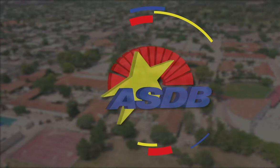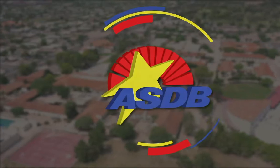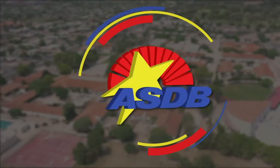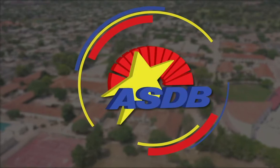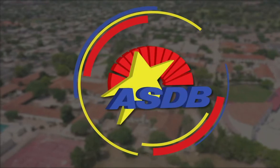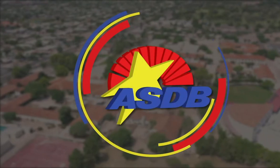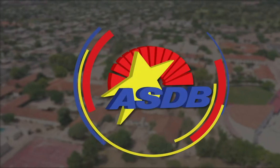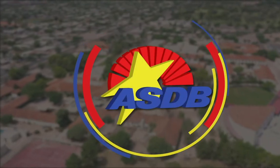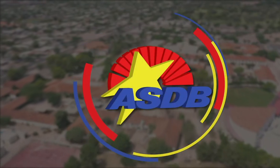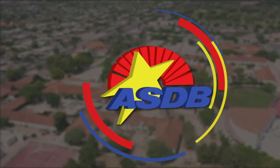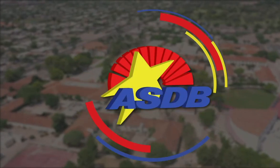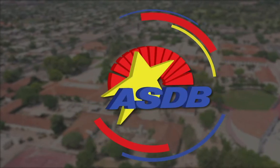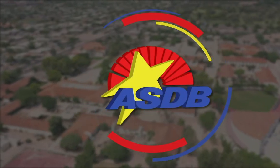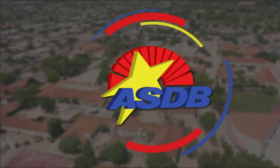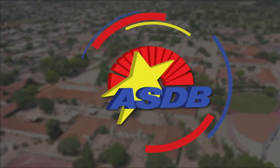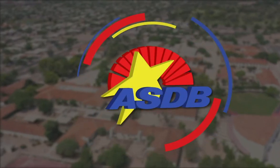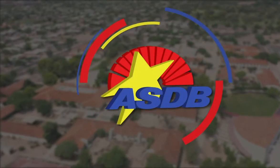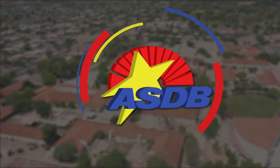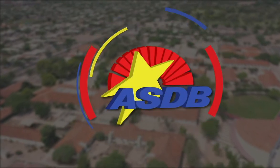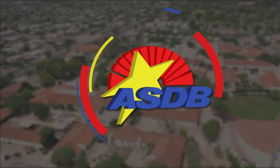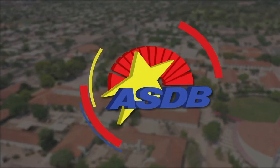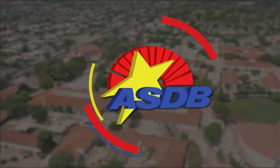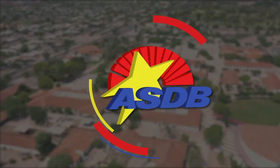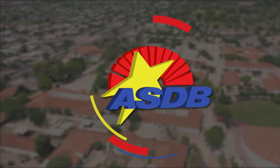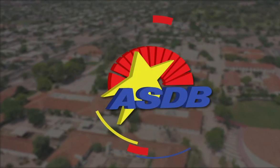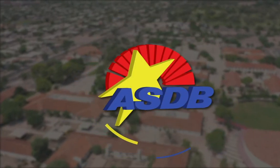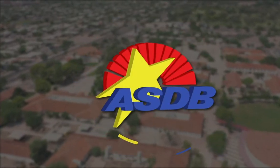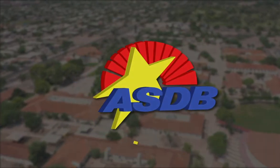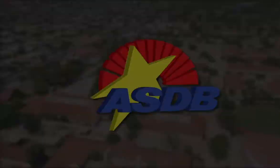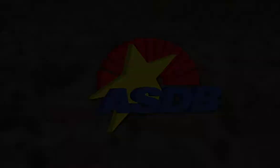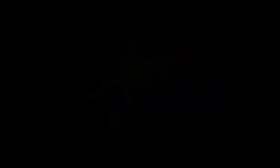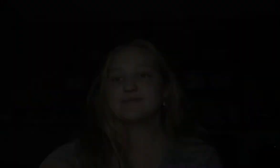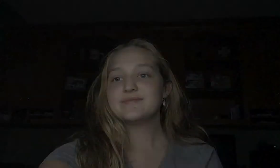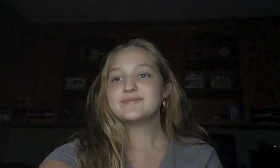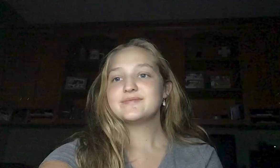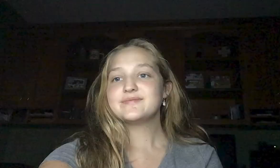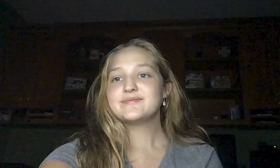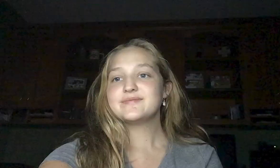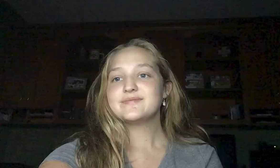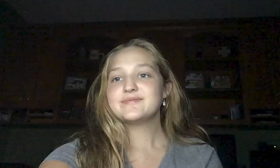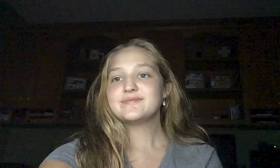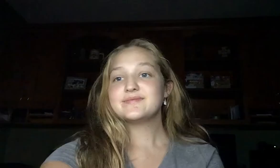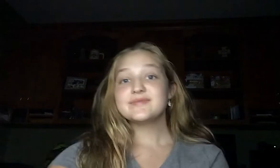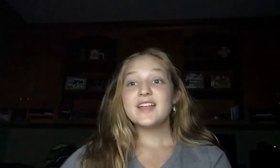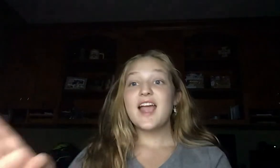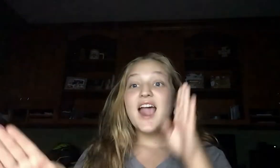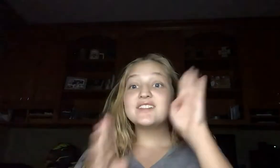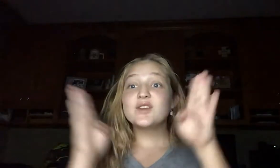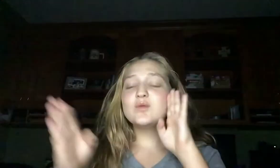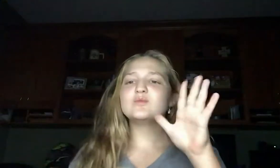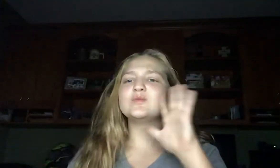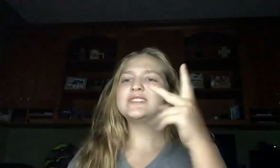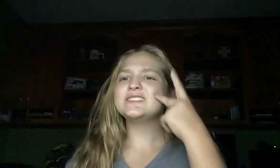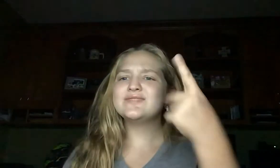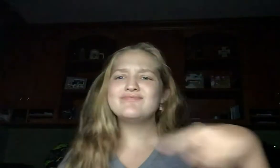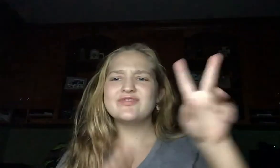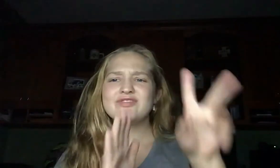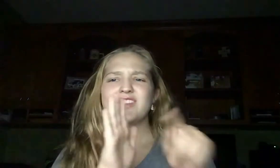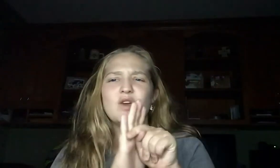The ASDV logo appears. Behind it is the video of a school from a drone. A student appears on screen. She begins to sign. Hello! In the following